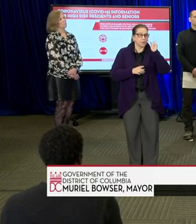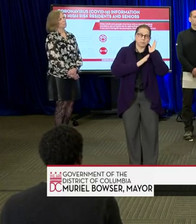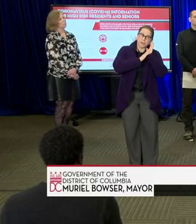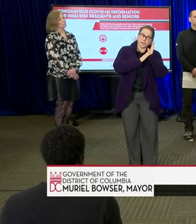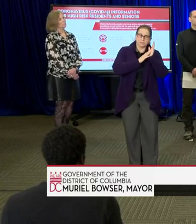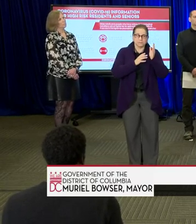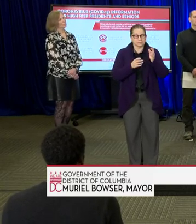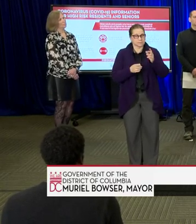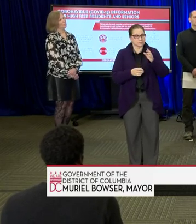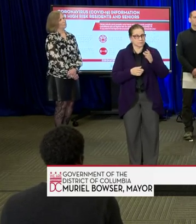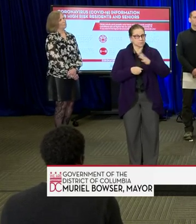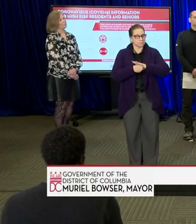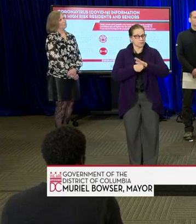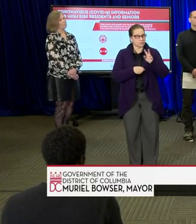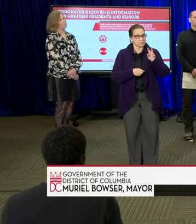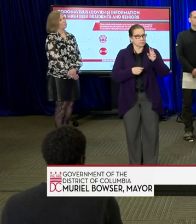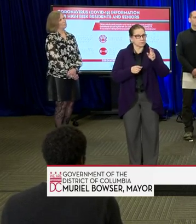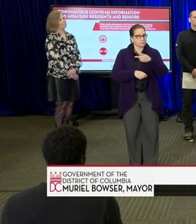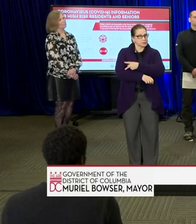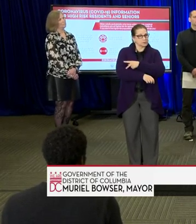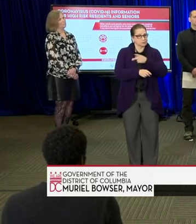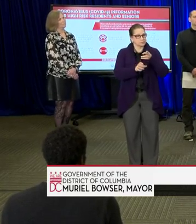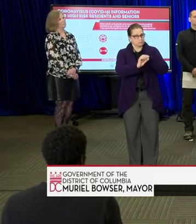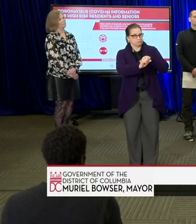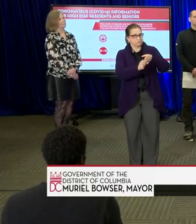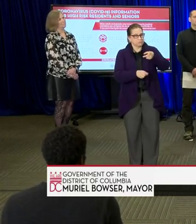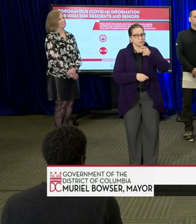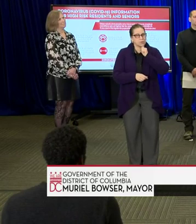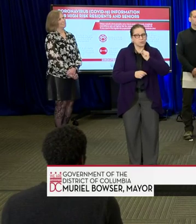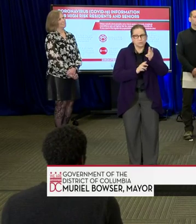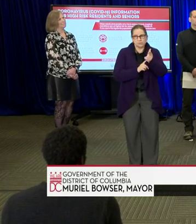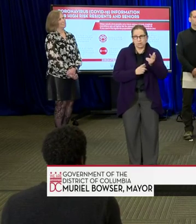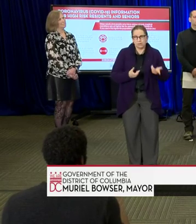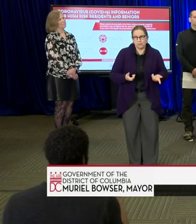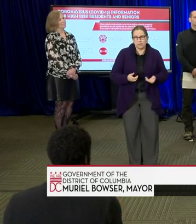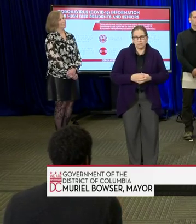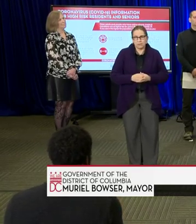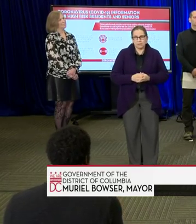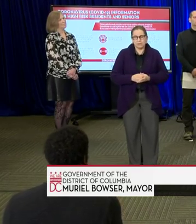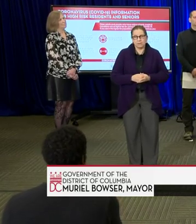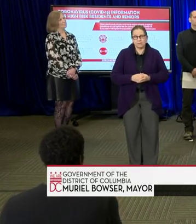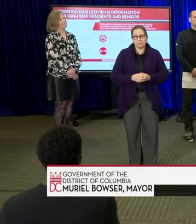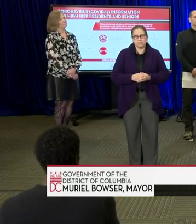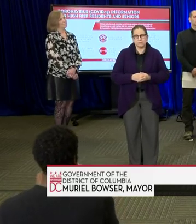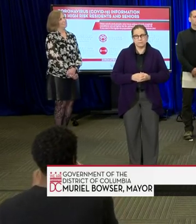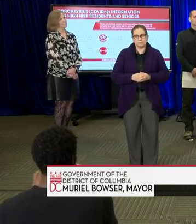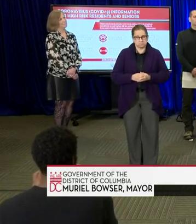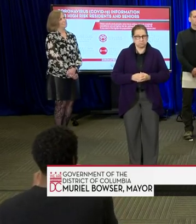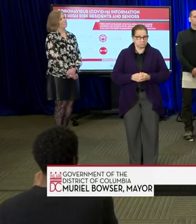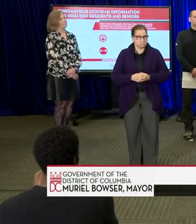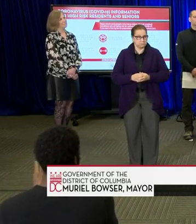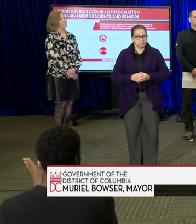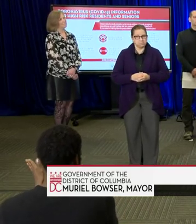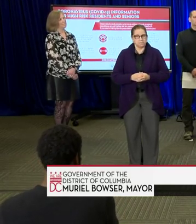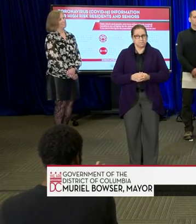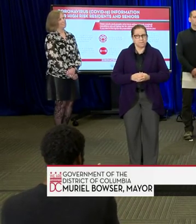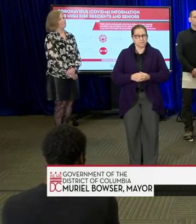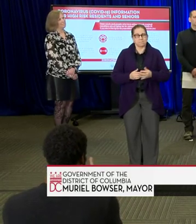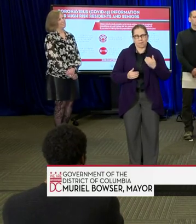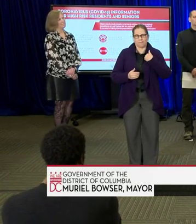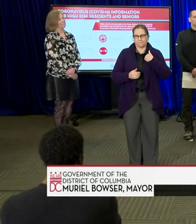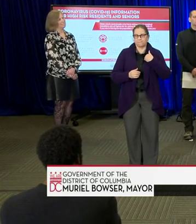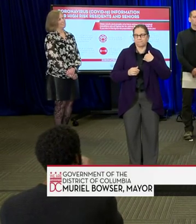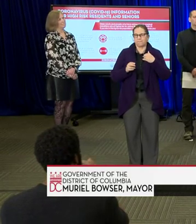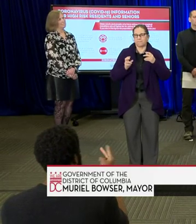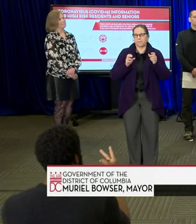say that we have a medium-term plan and worst-case scenario